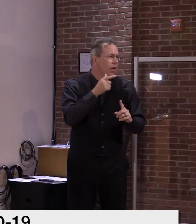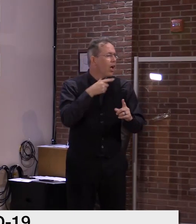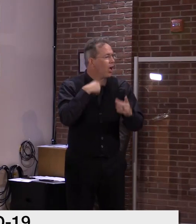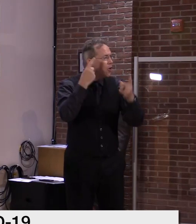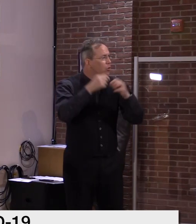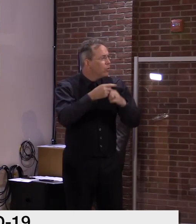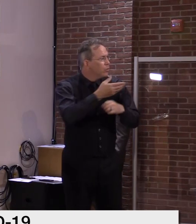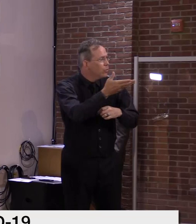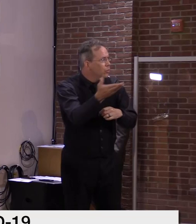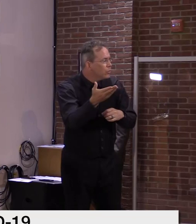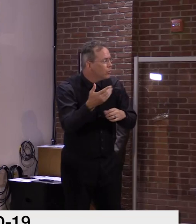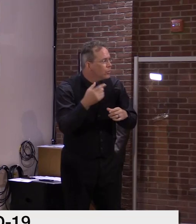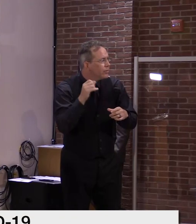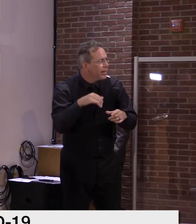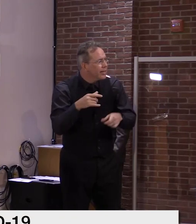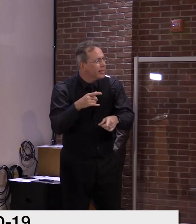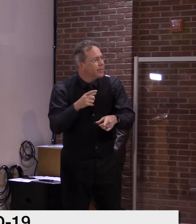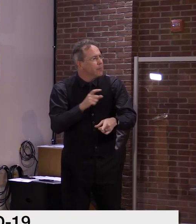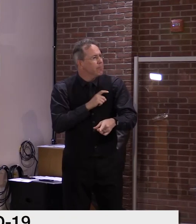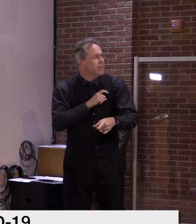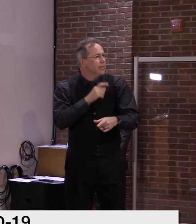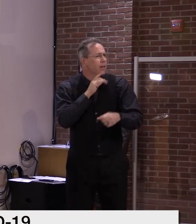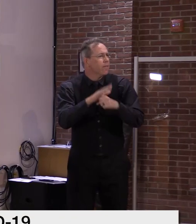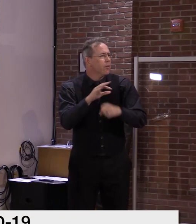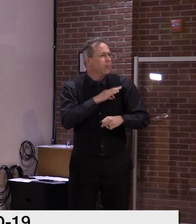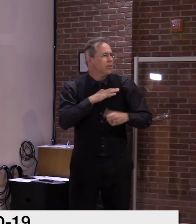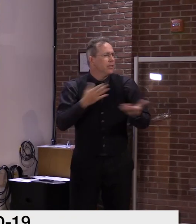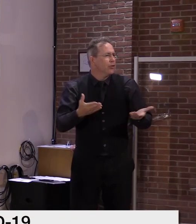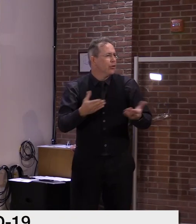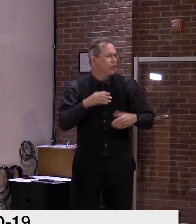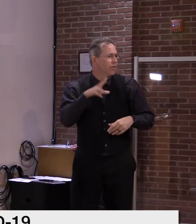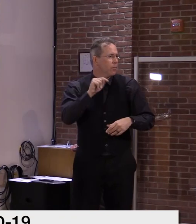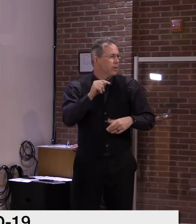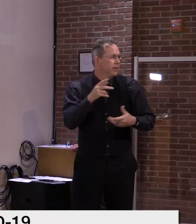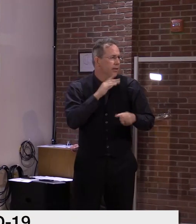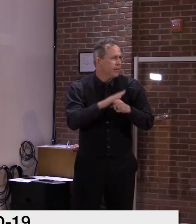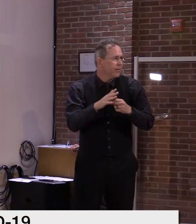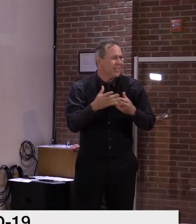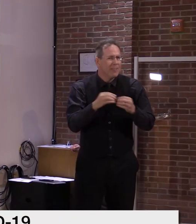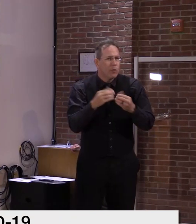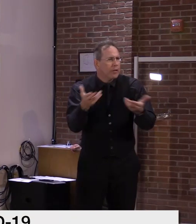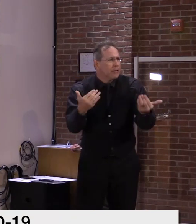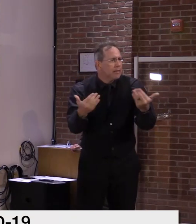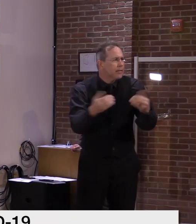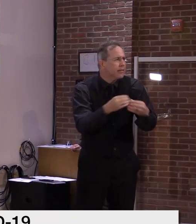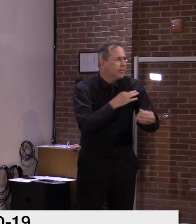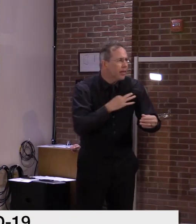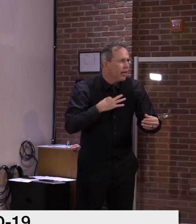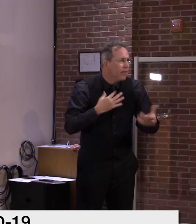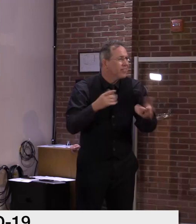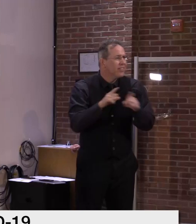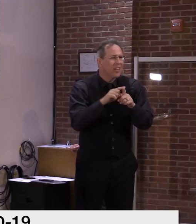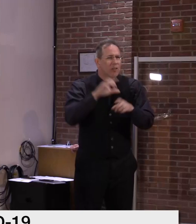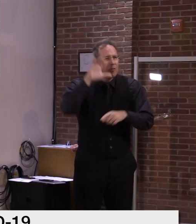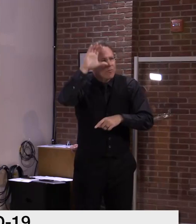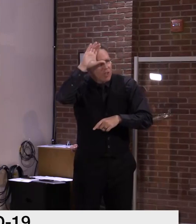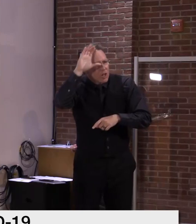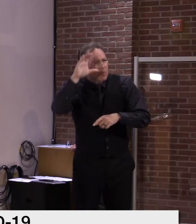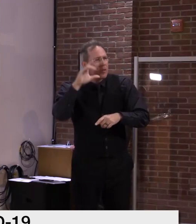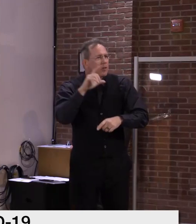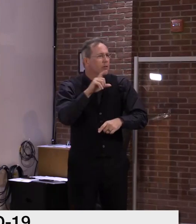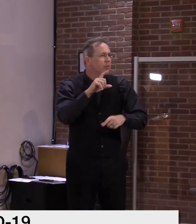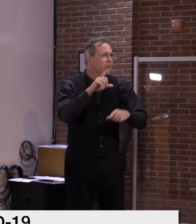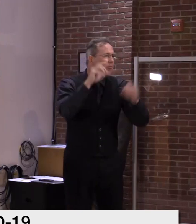in law enforcement in particular, in first response in general, both in fire departments, emergency medical services, and then again,